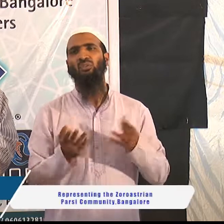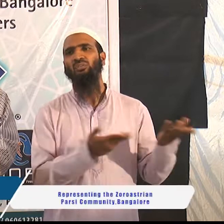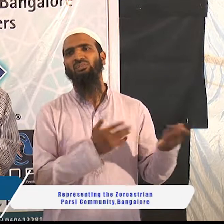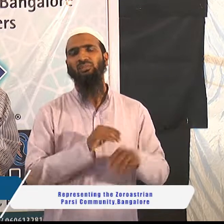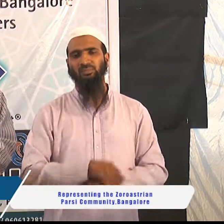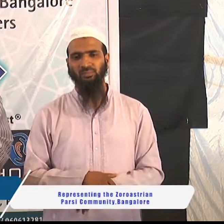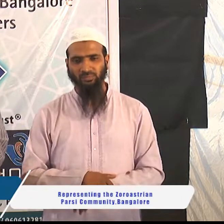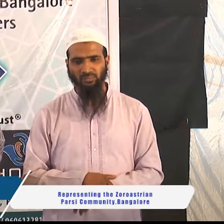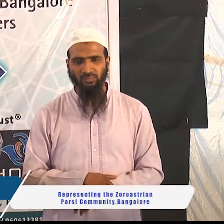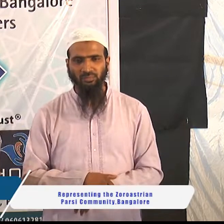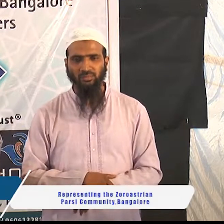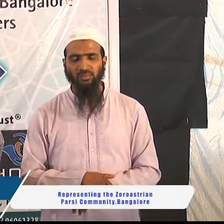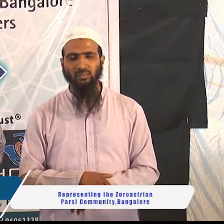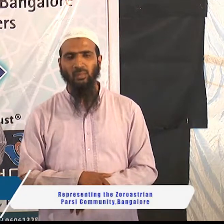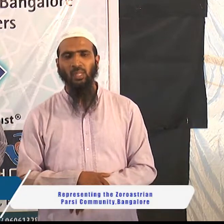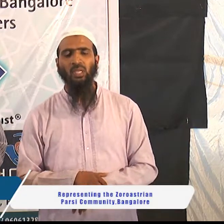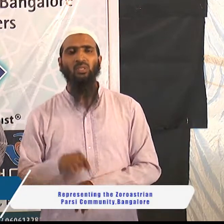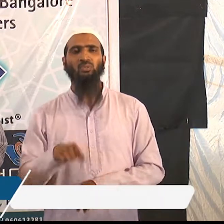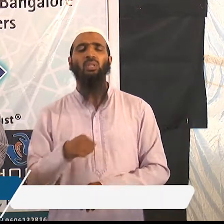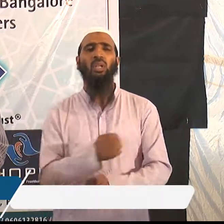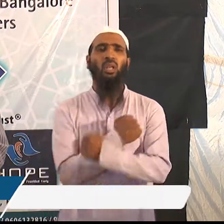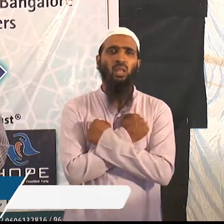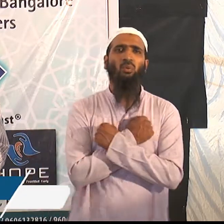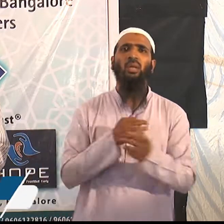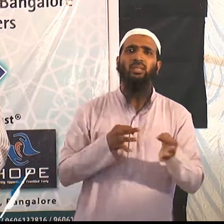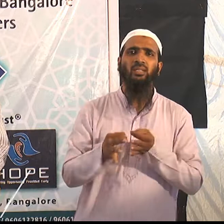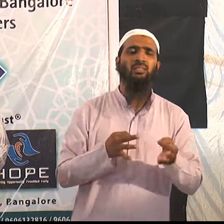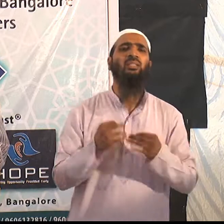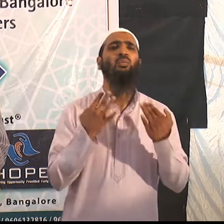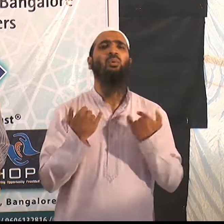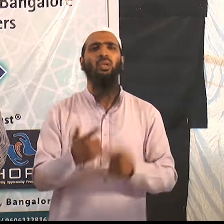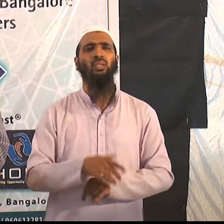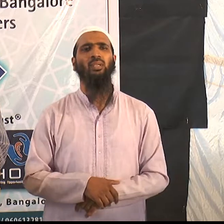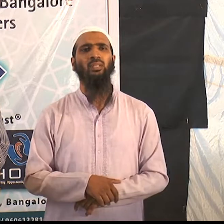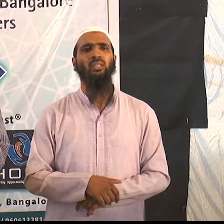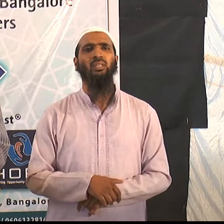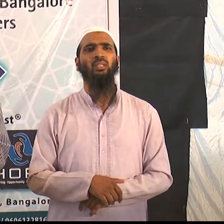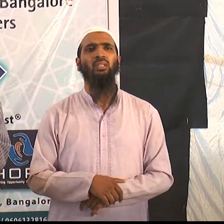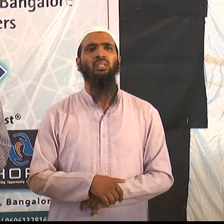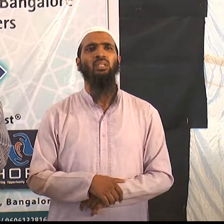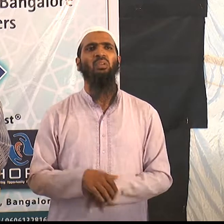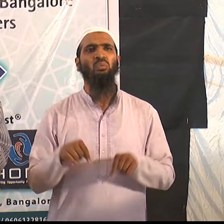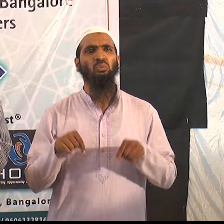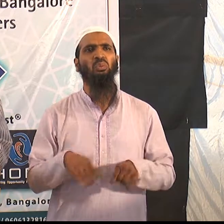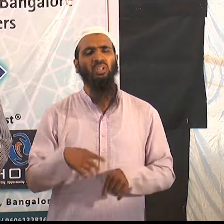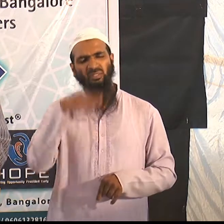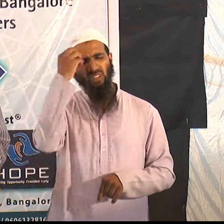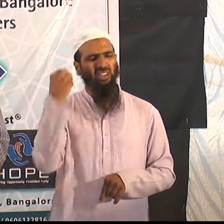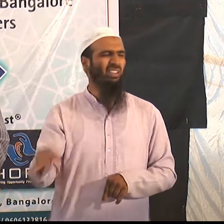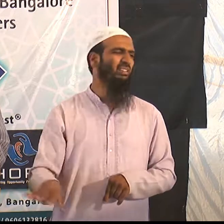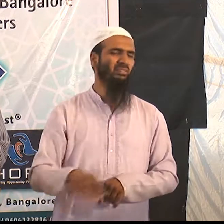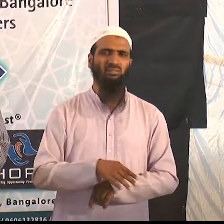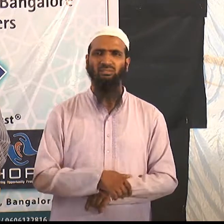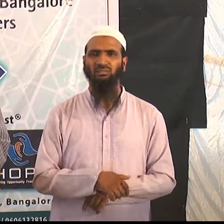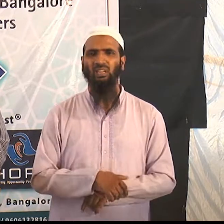about, it's so important that if we ignore it, if we don't possess